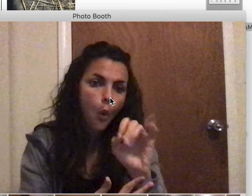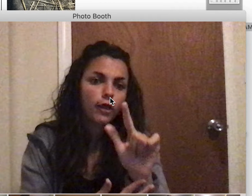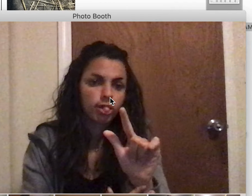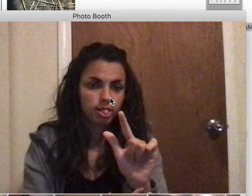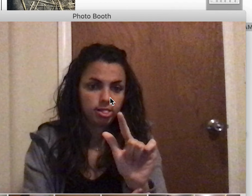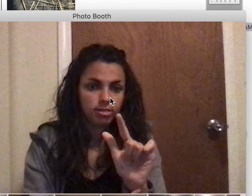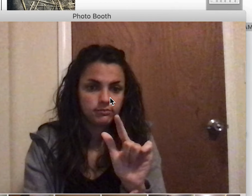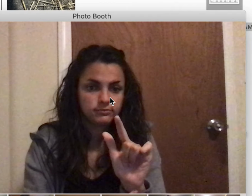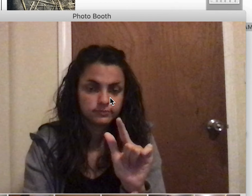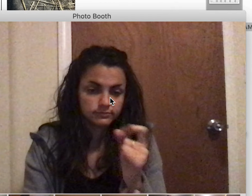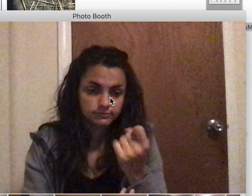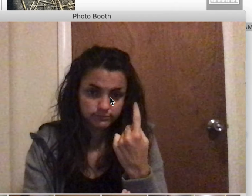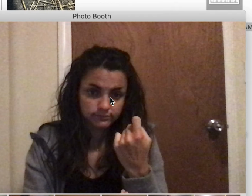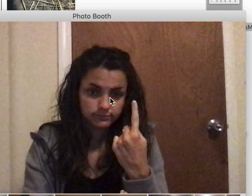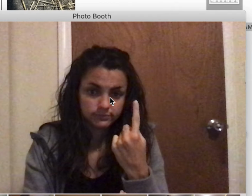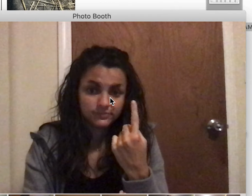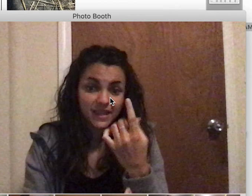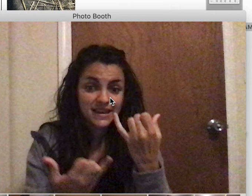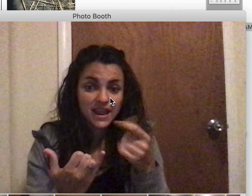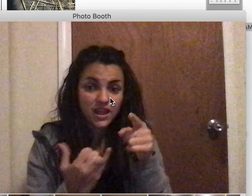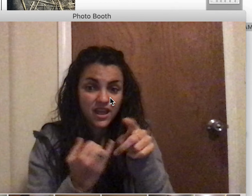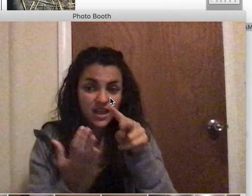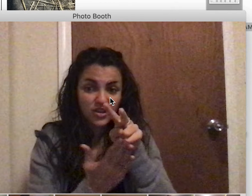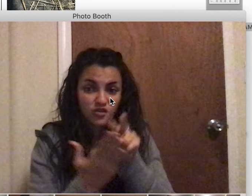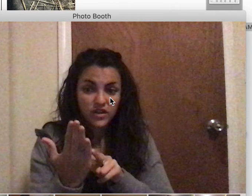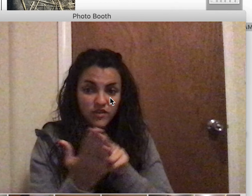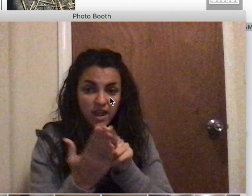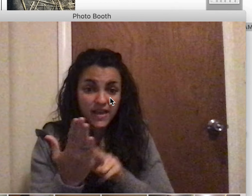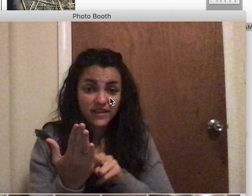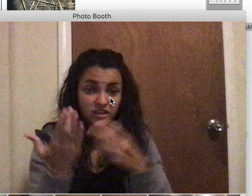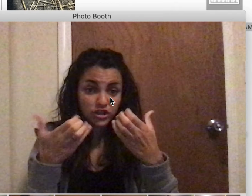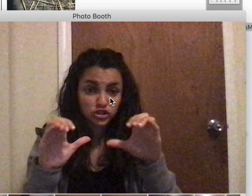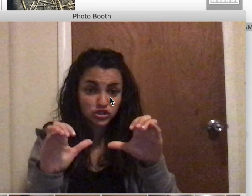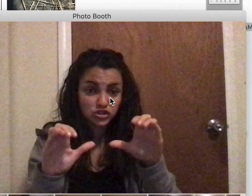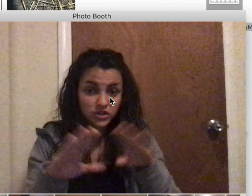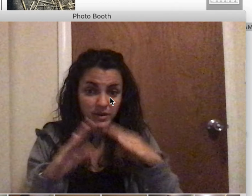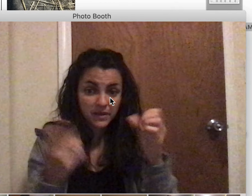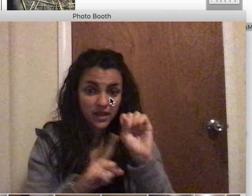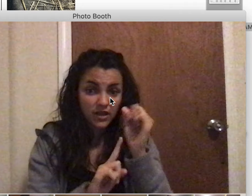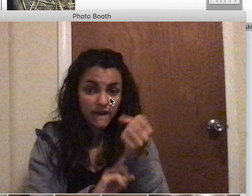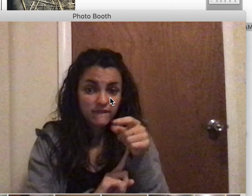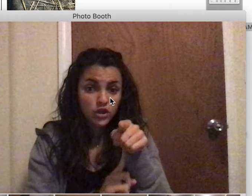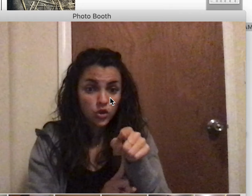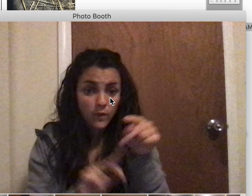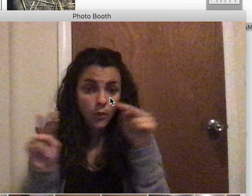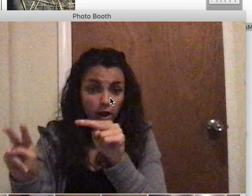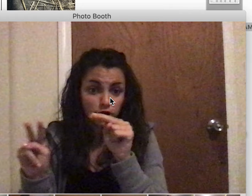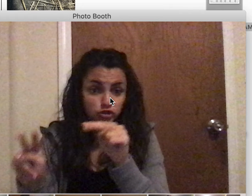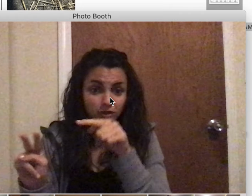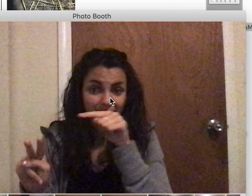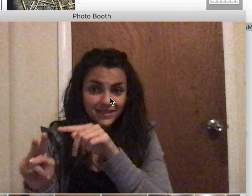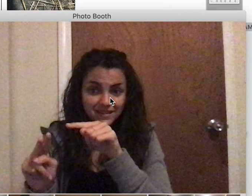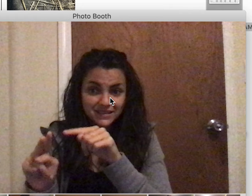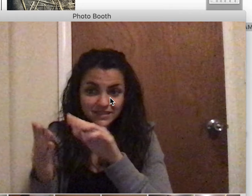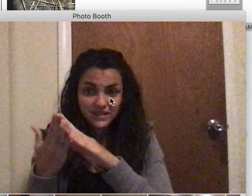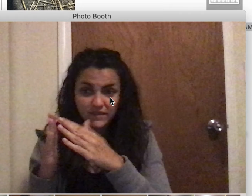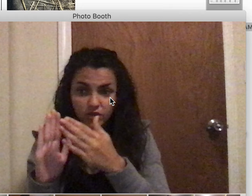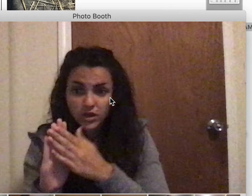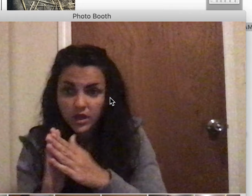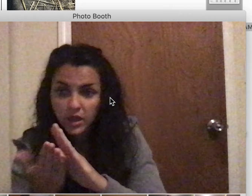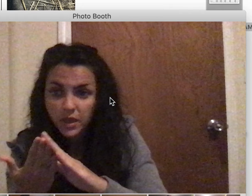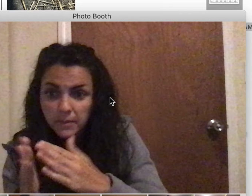now that you've read the chapter opening case and you've watched this video, Communities Divided Over Natural Gas